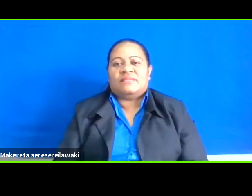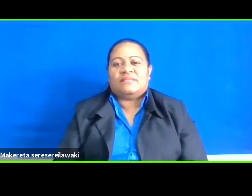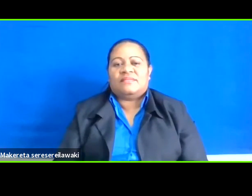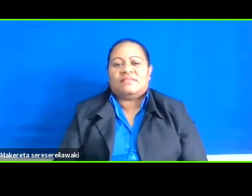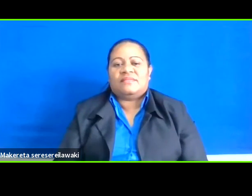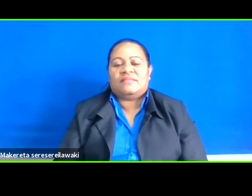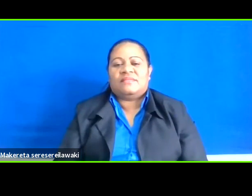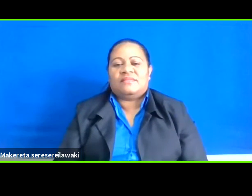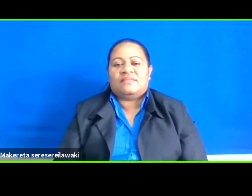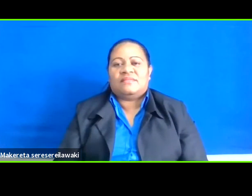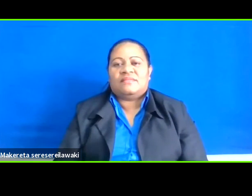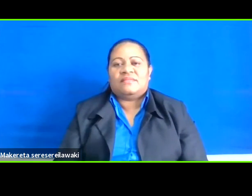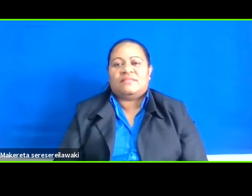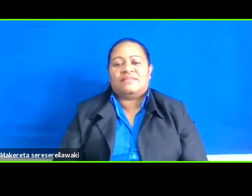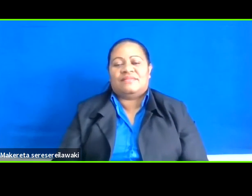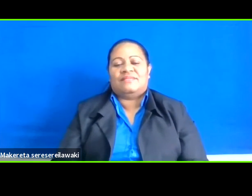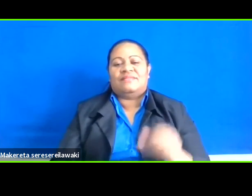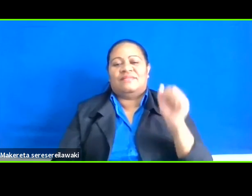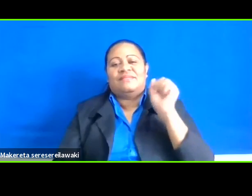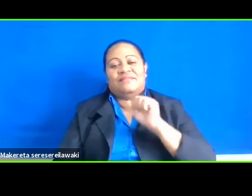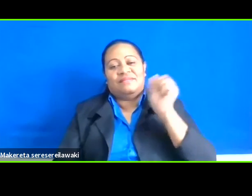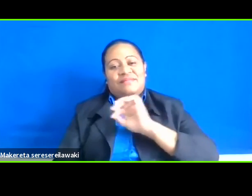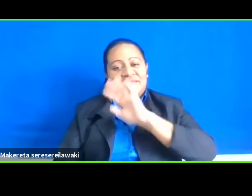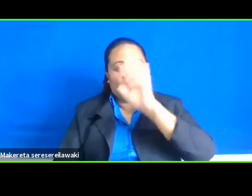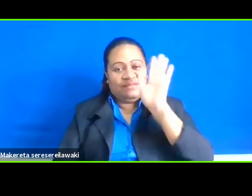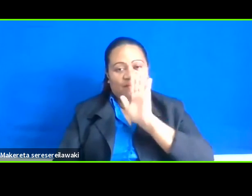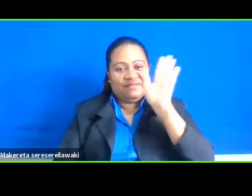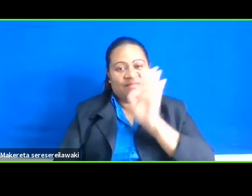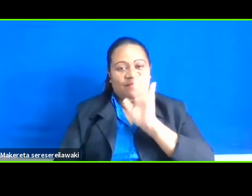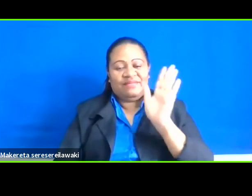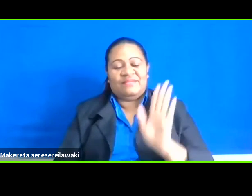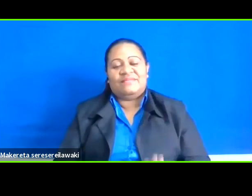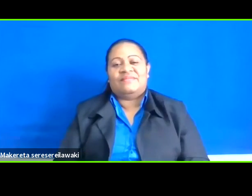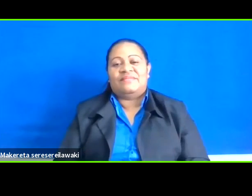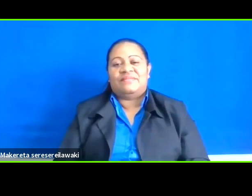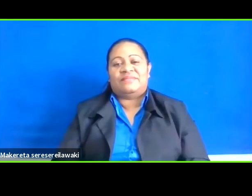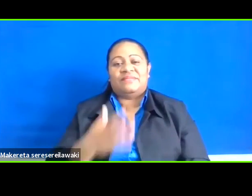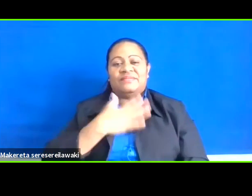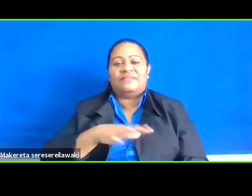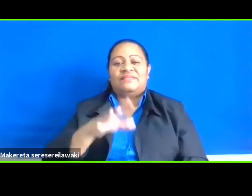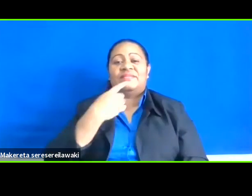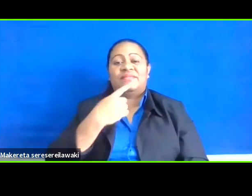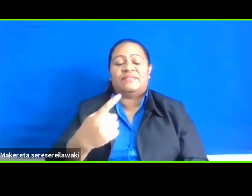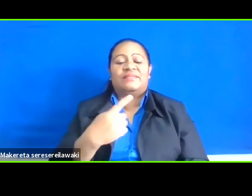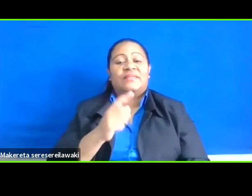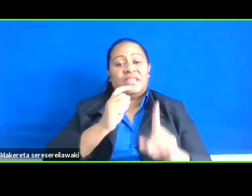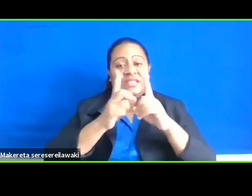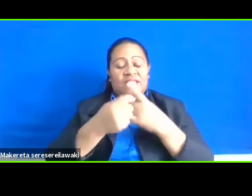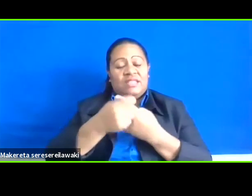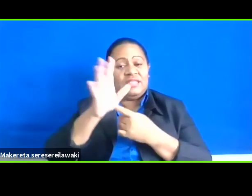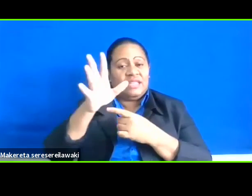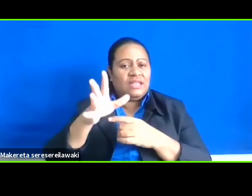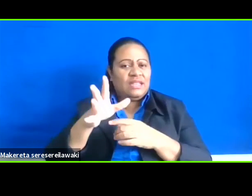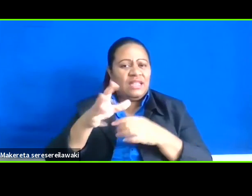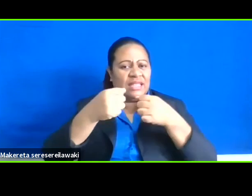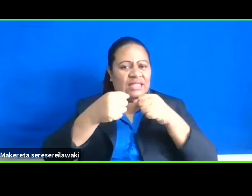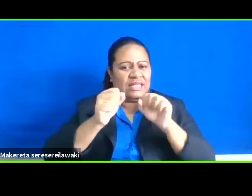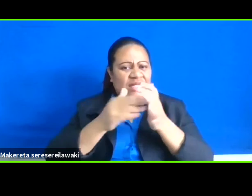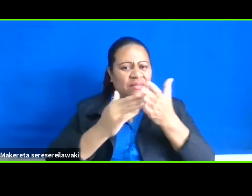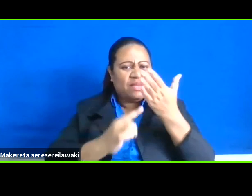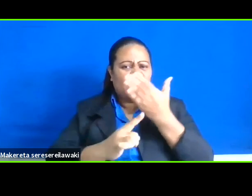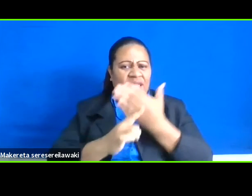yes hello i would like to say that uh the traditional system that existed for thousands